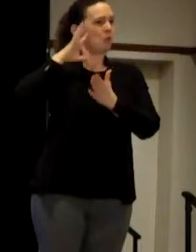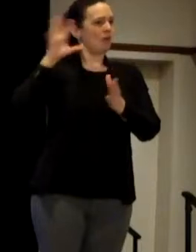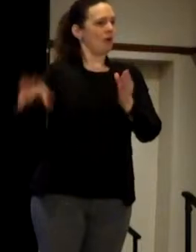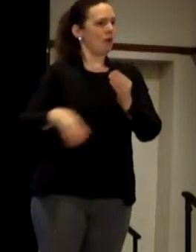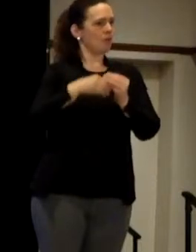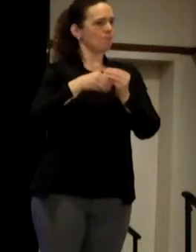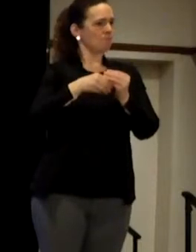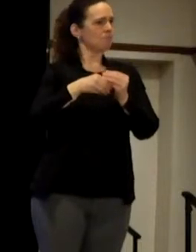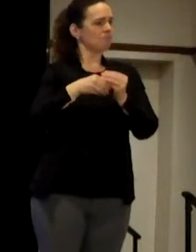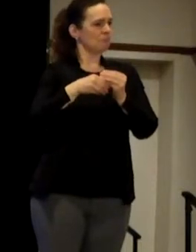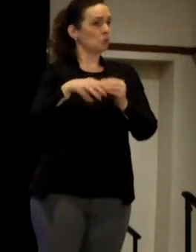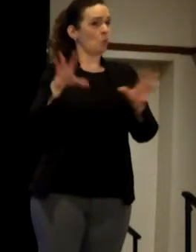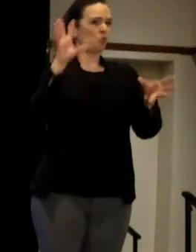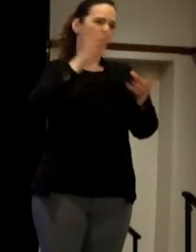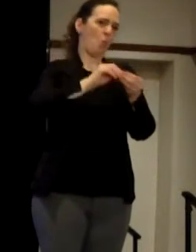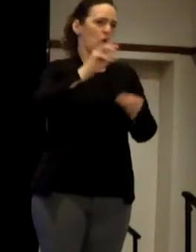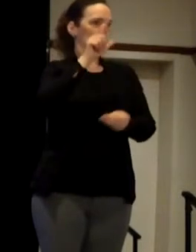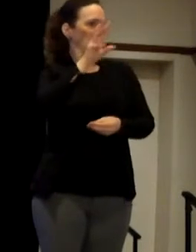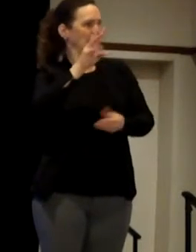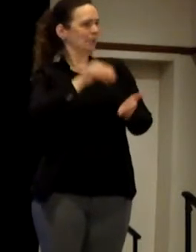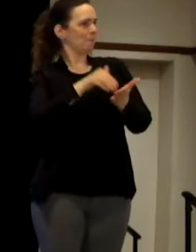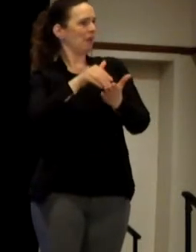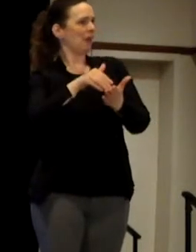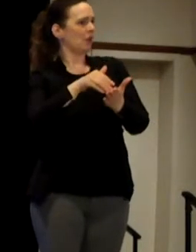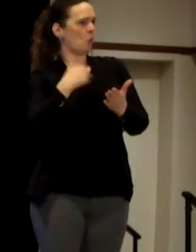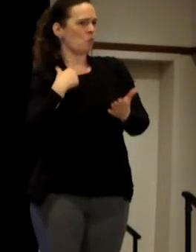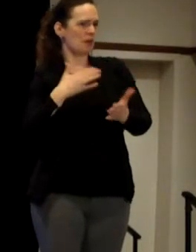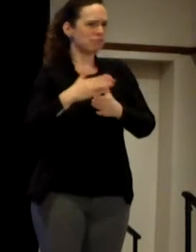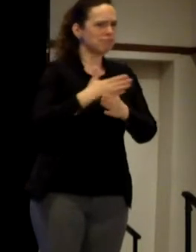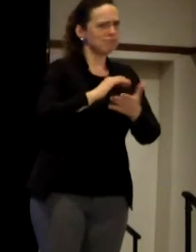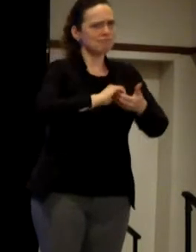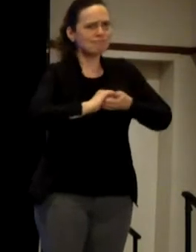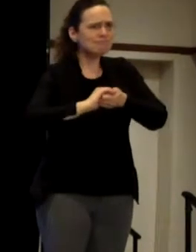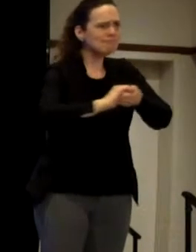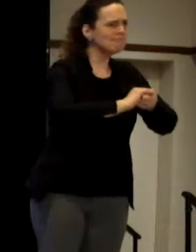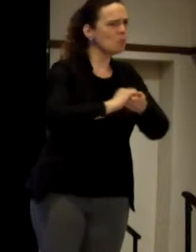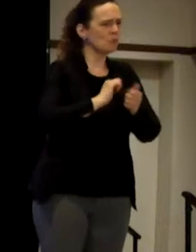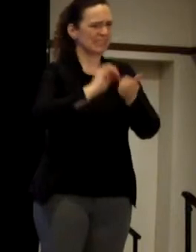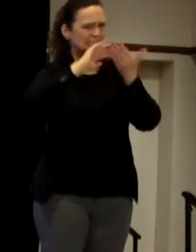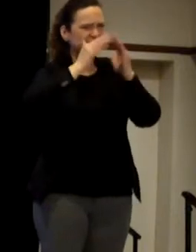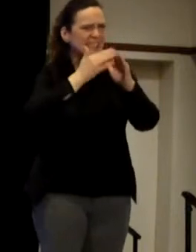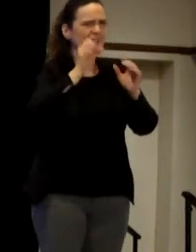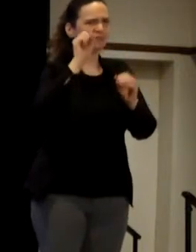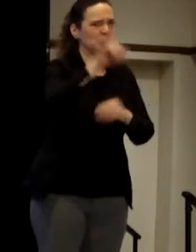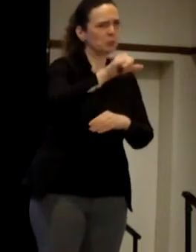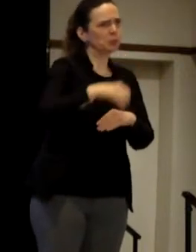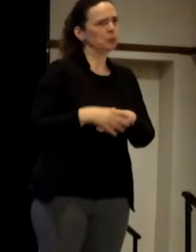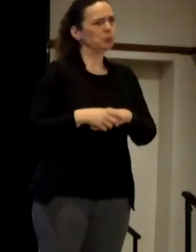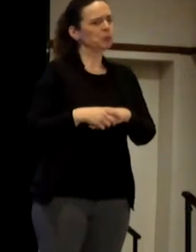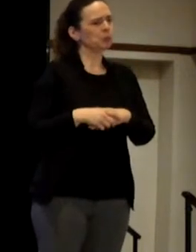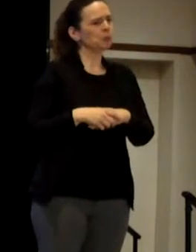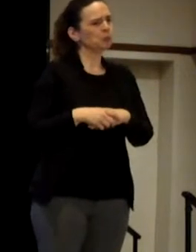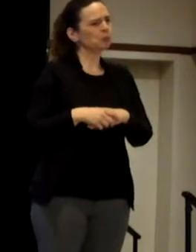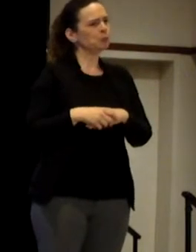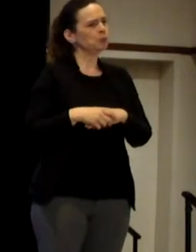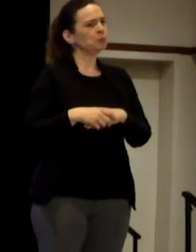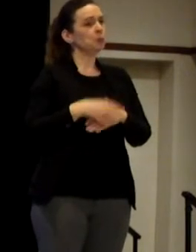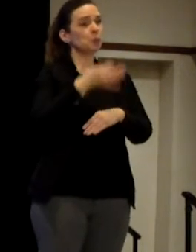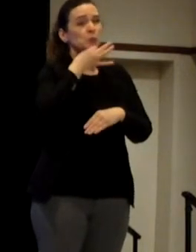well with some of their efforts. We're going to put out the applications in early